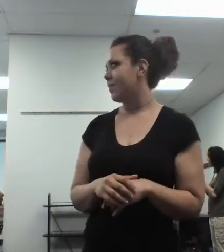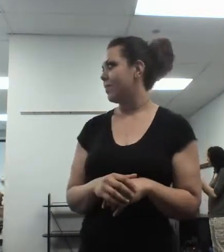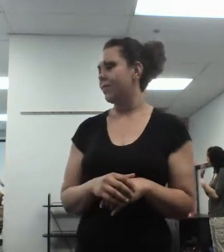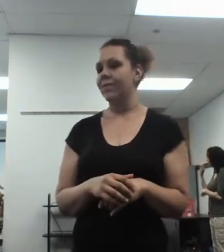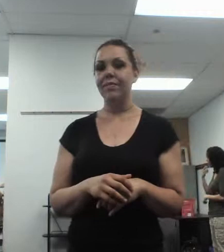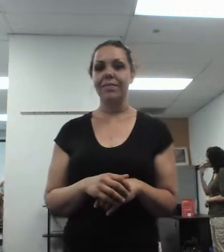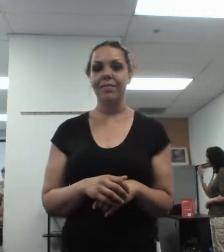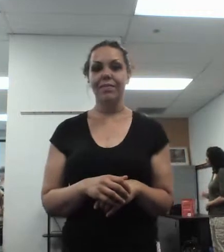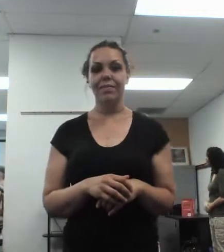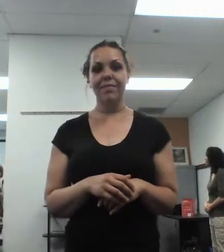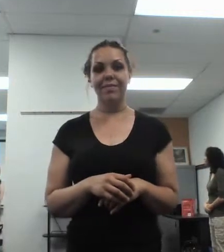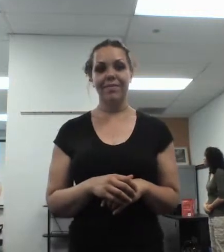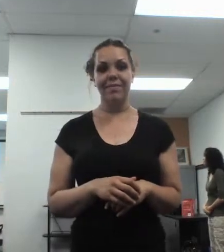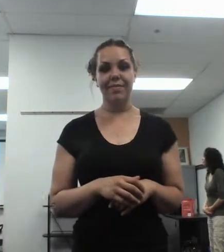I thought you pointed over there.